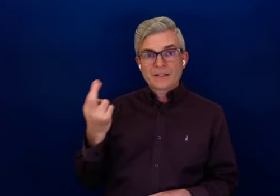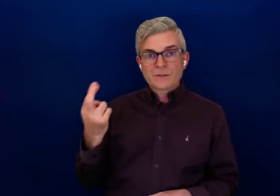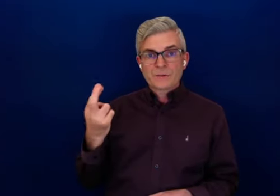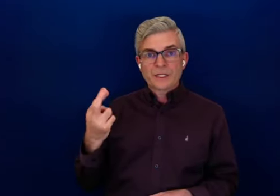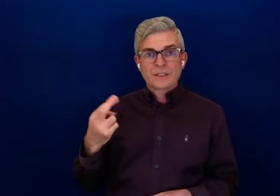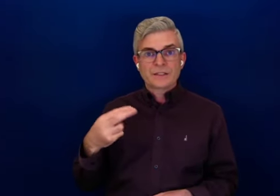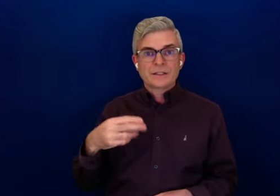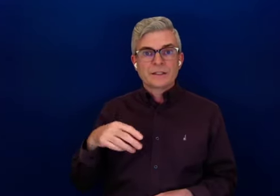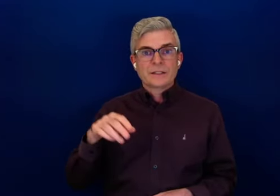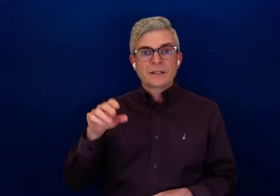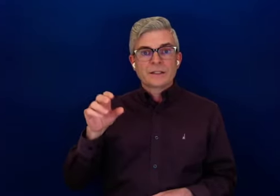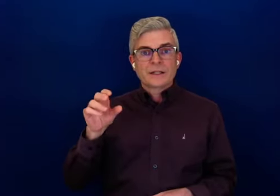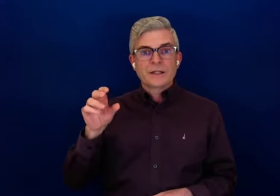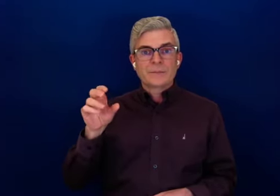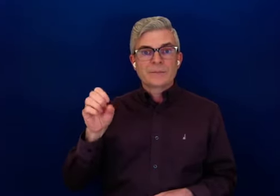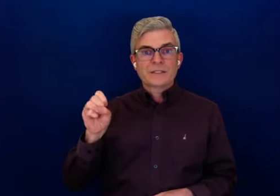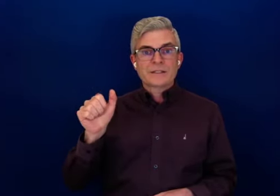best friend,